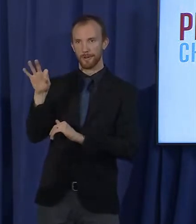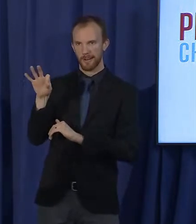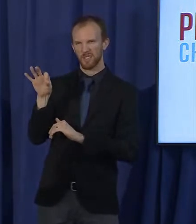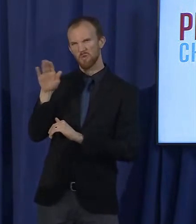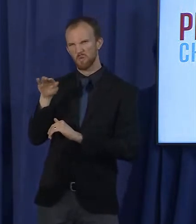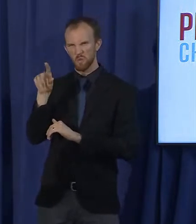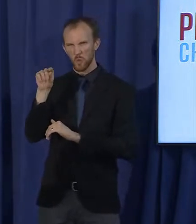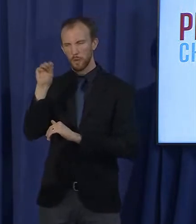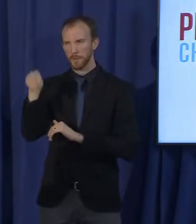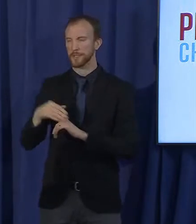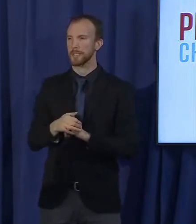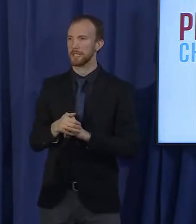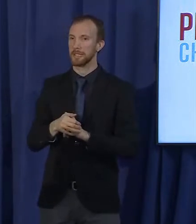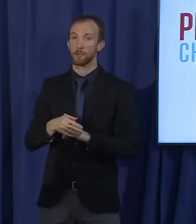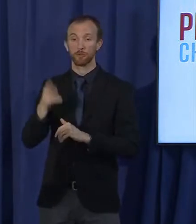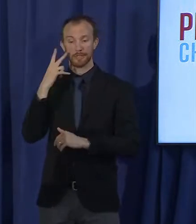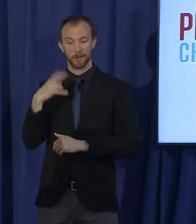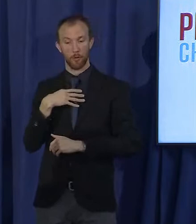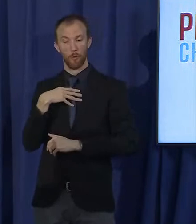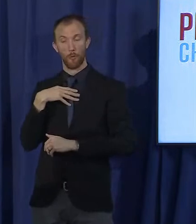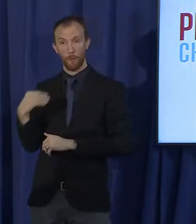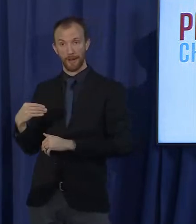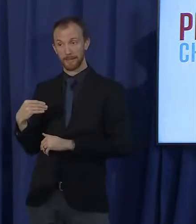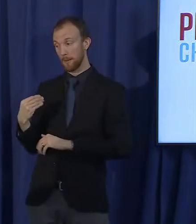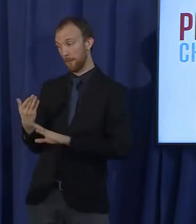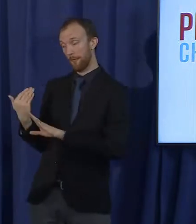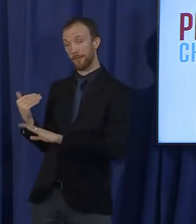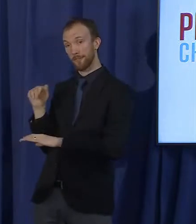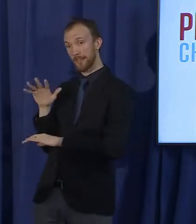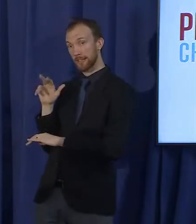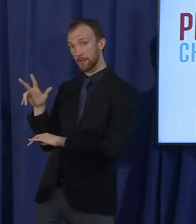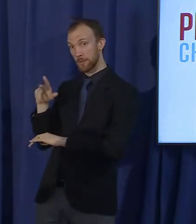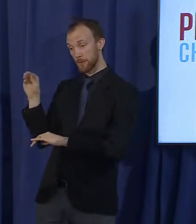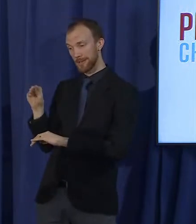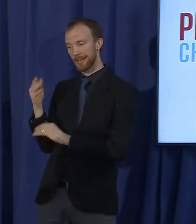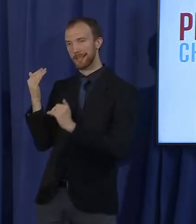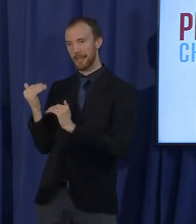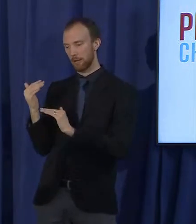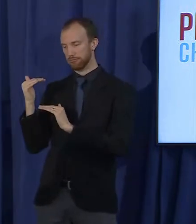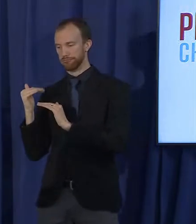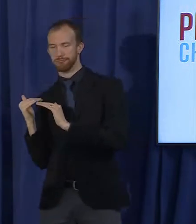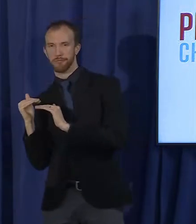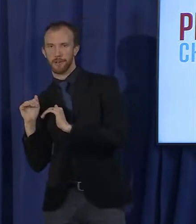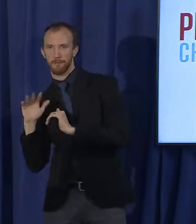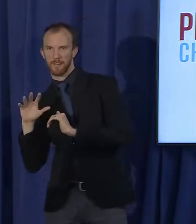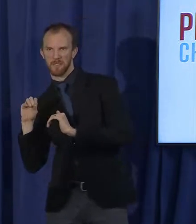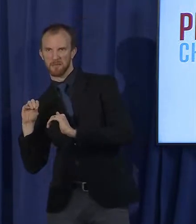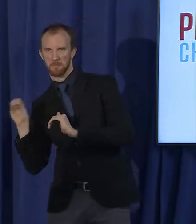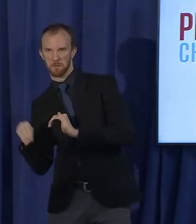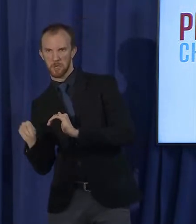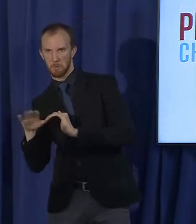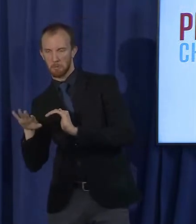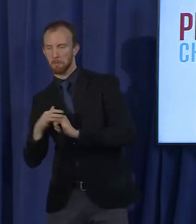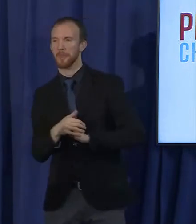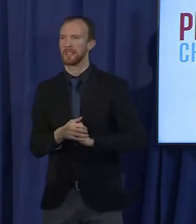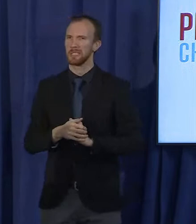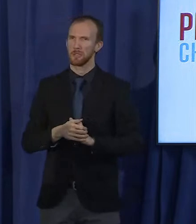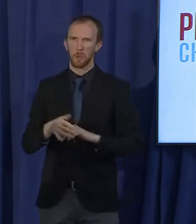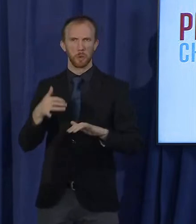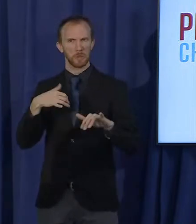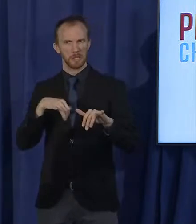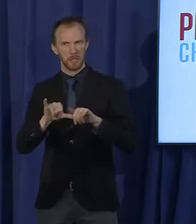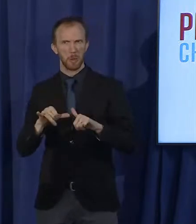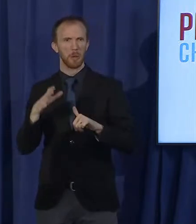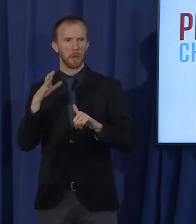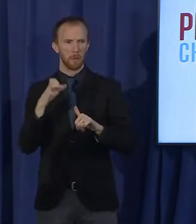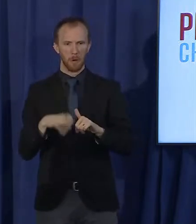we've seen white drop from 53% to just under 50%. So still a long way to go from an equity